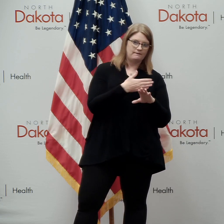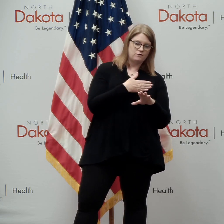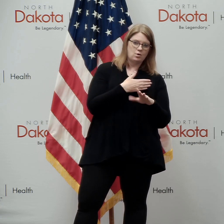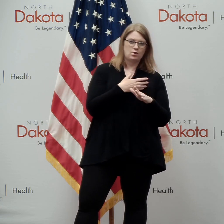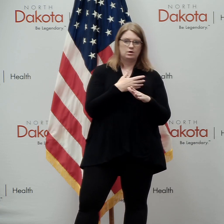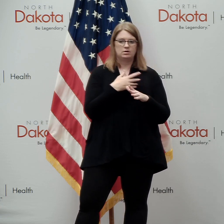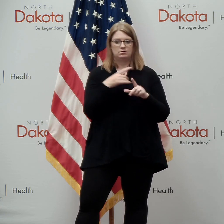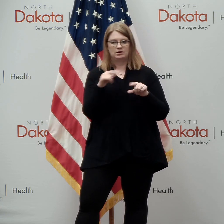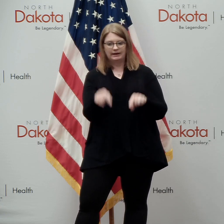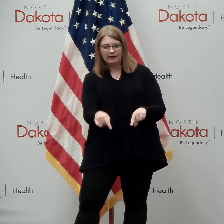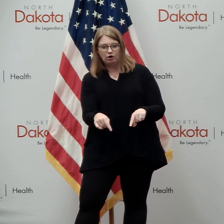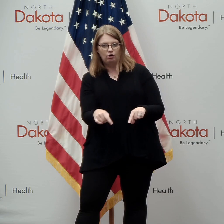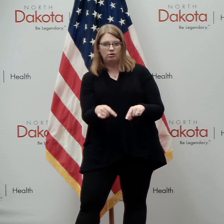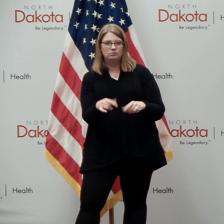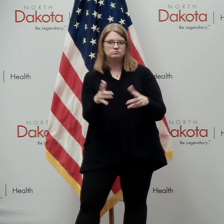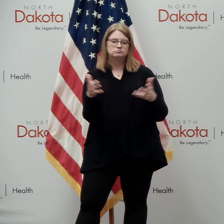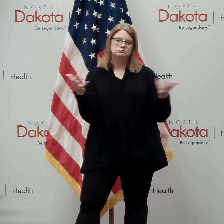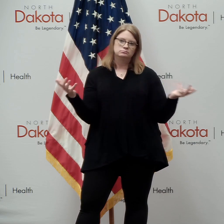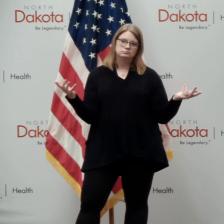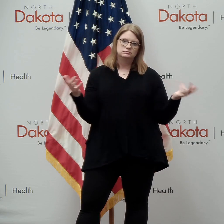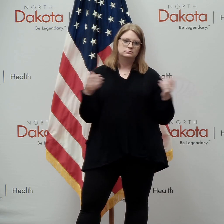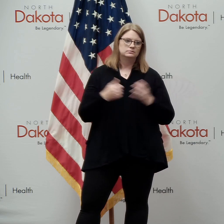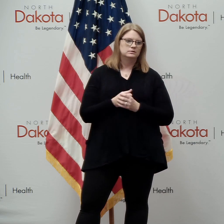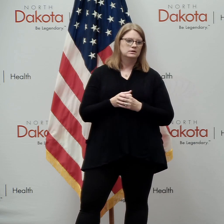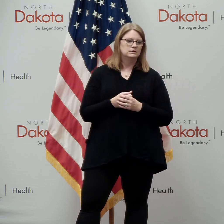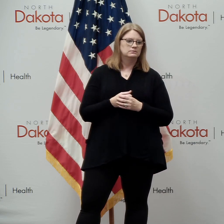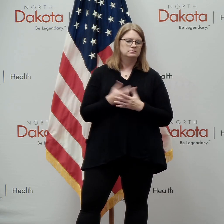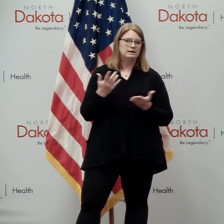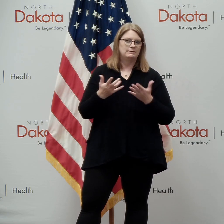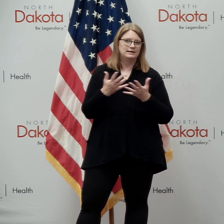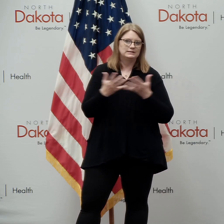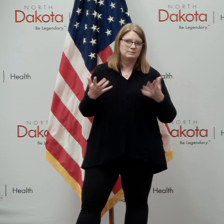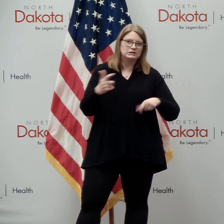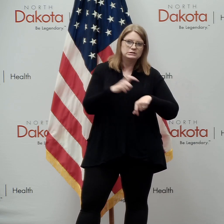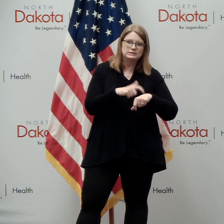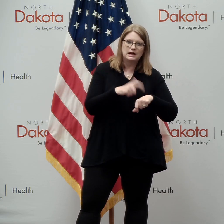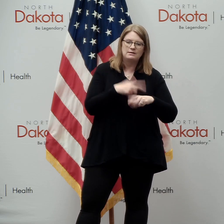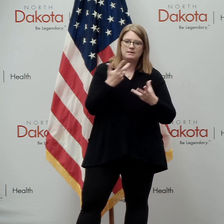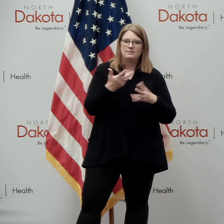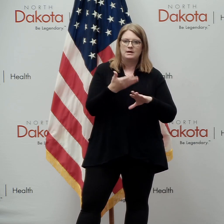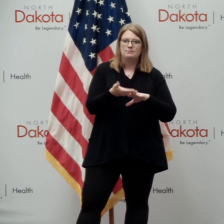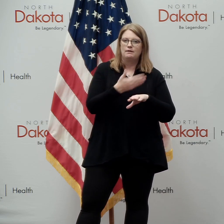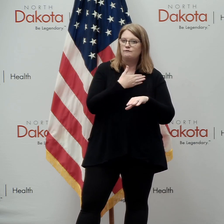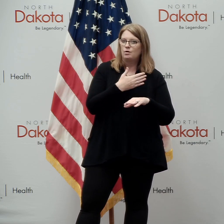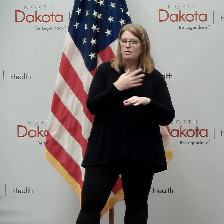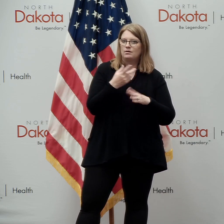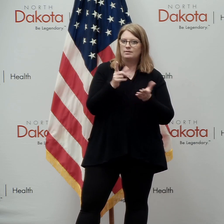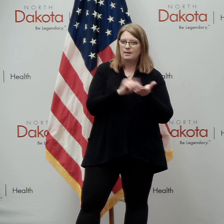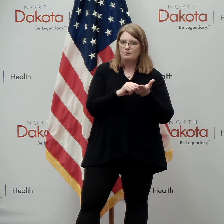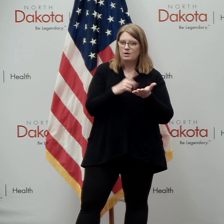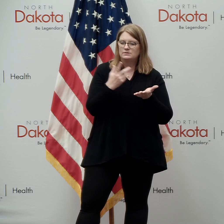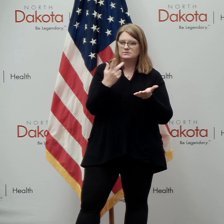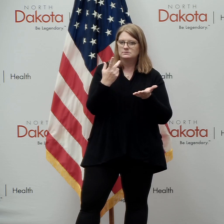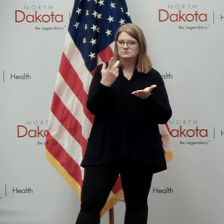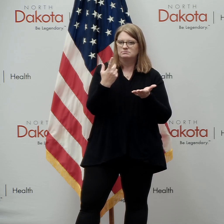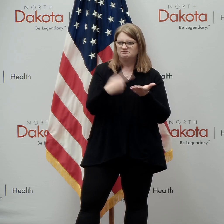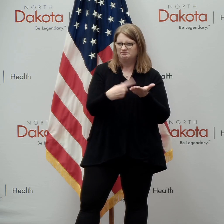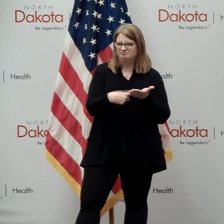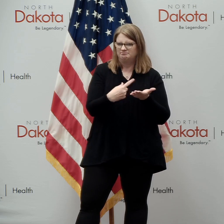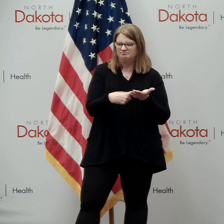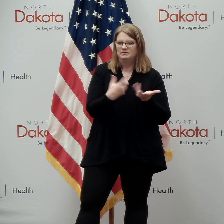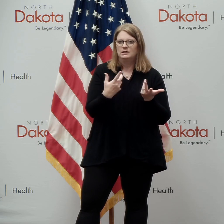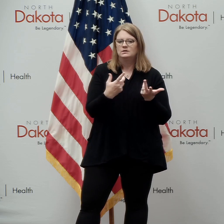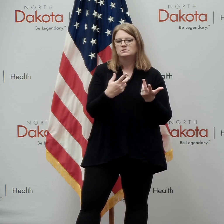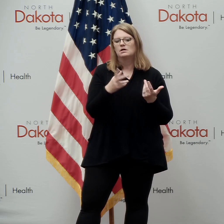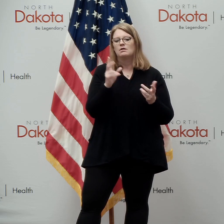press conferences here, so we don't have to maybe spend as much time. We might release them ahead of the press conference so people can absorb the data, and then we can talk